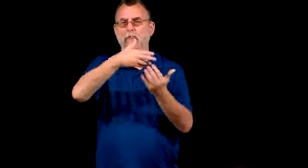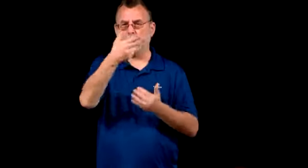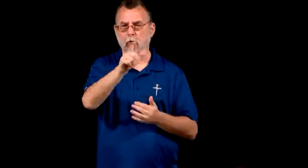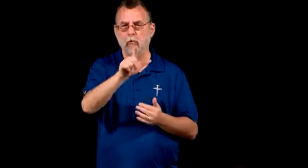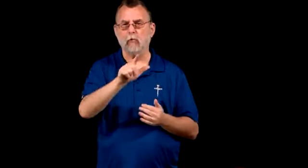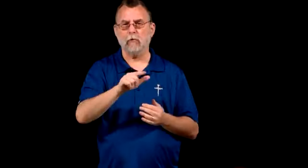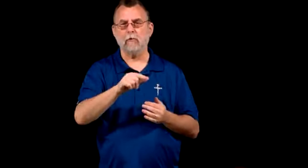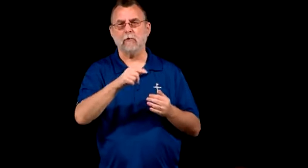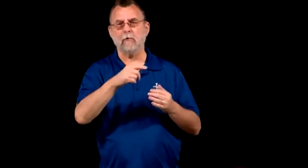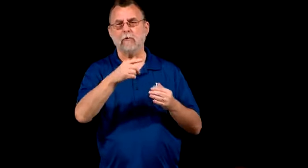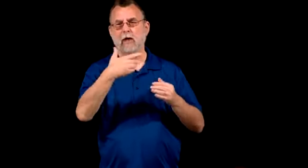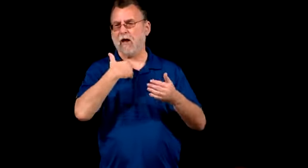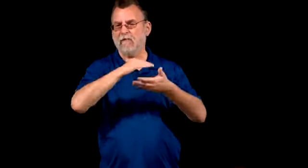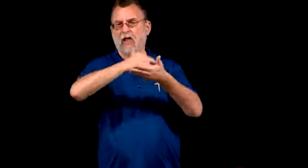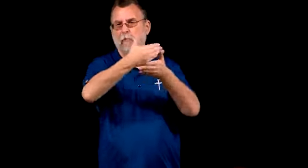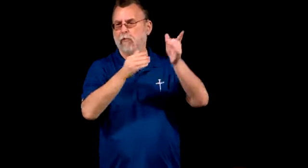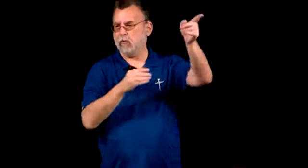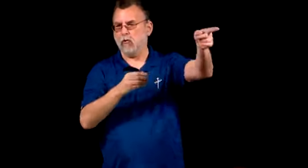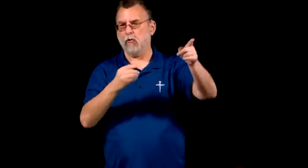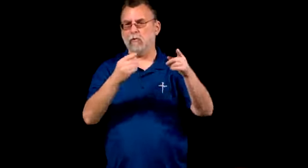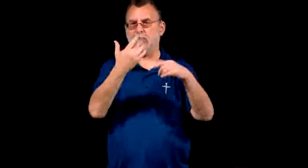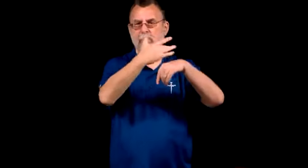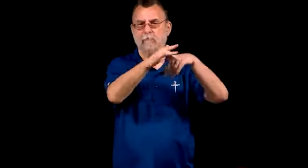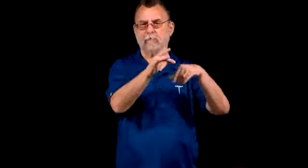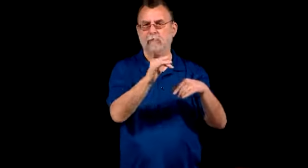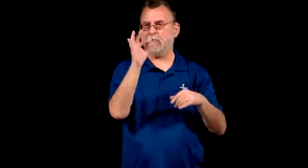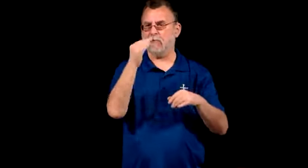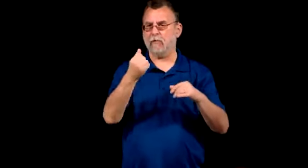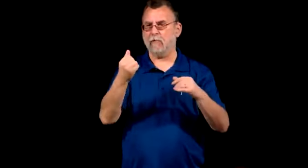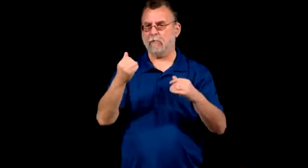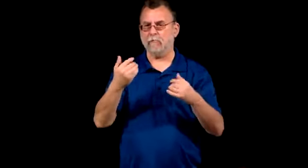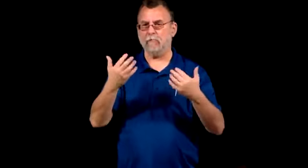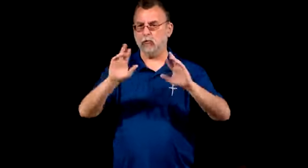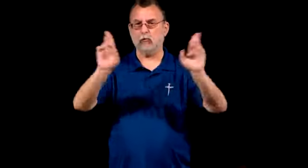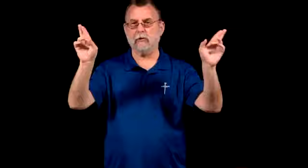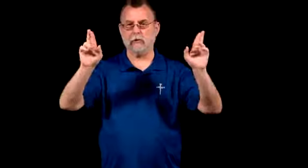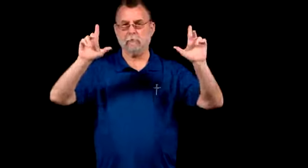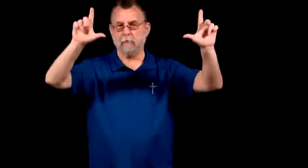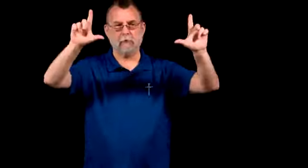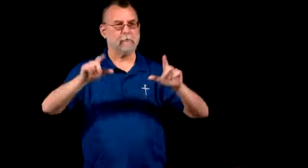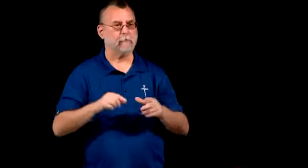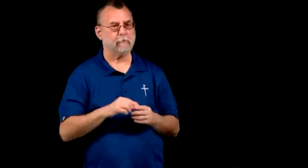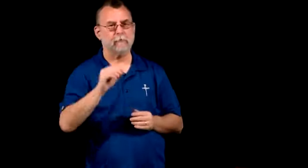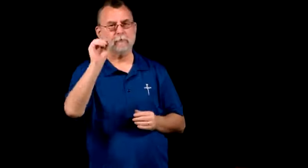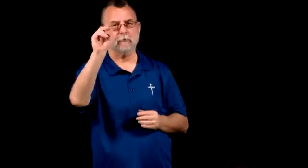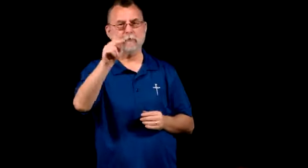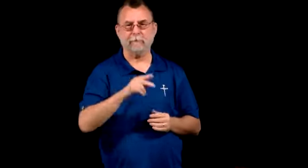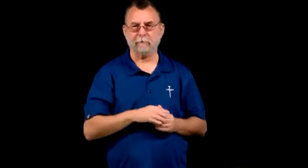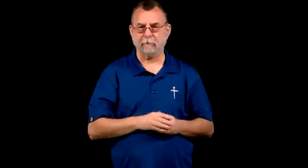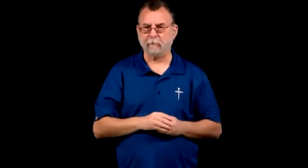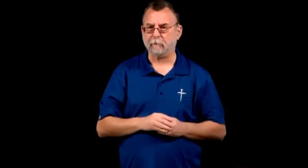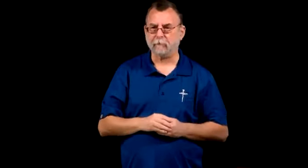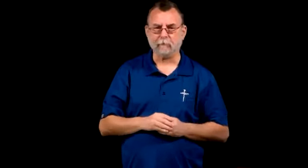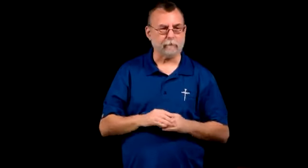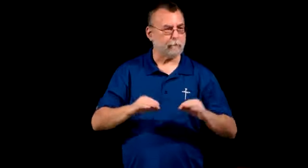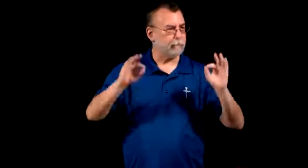in the cafeteria and the social hall, where we will have the screen set up so that you can also watch in a